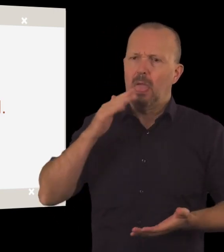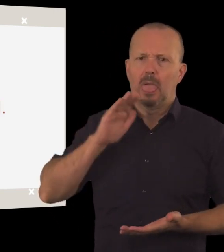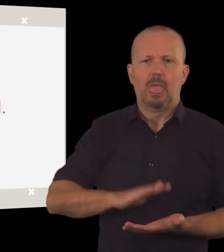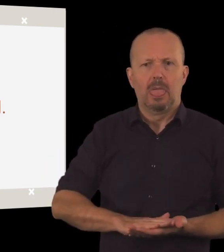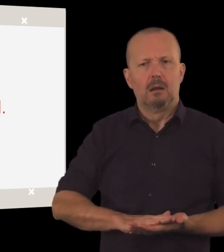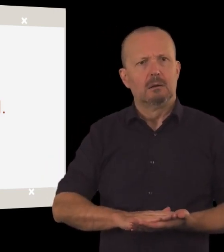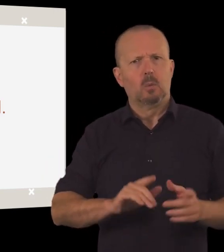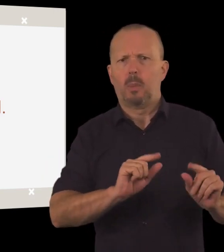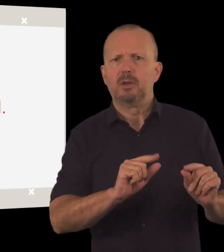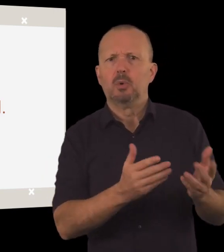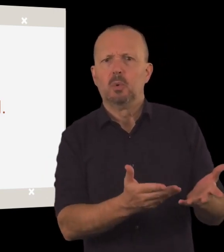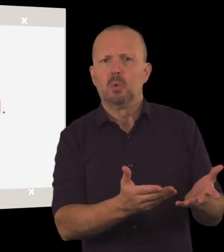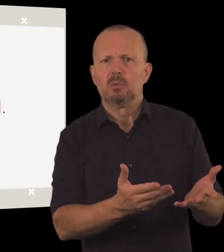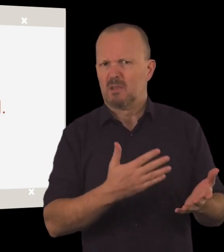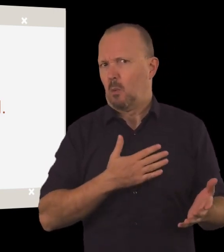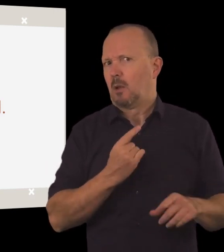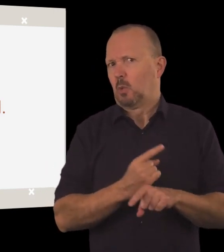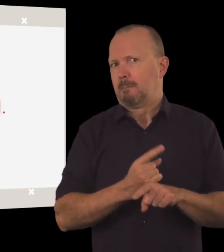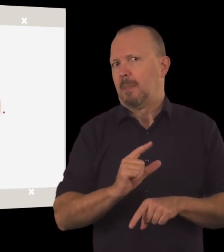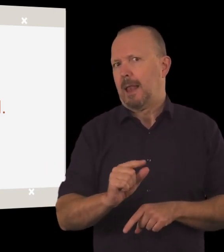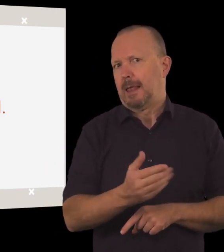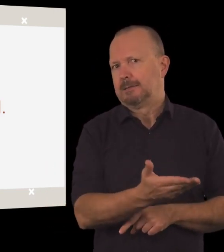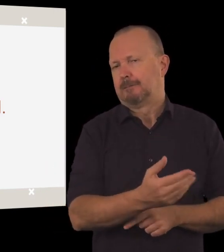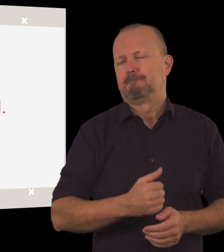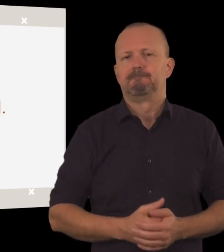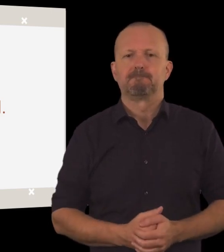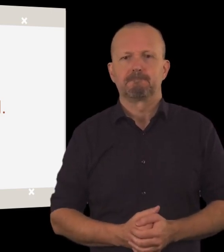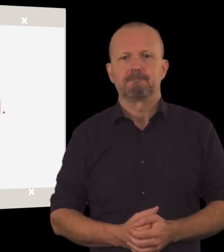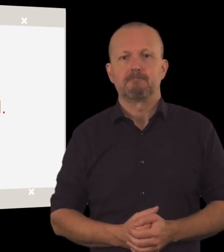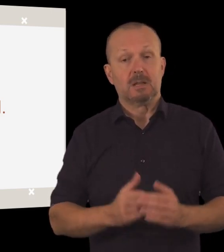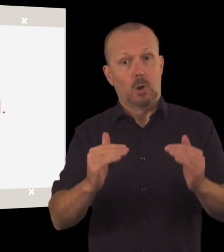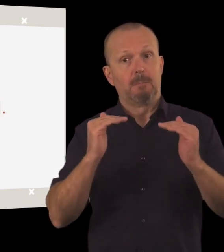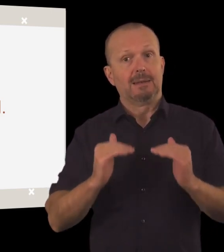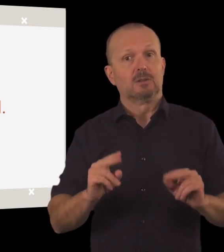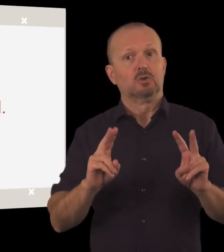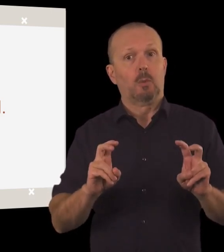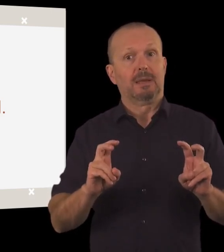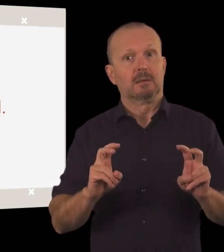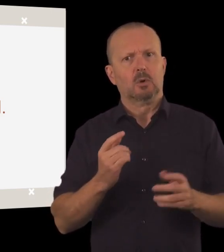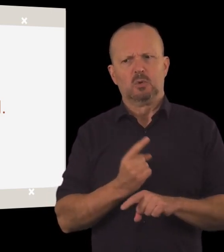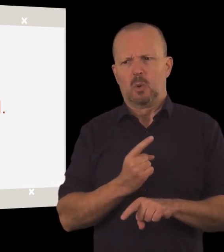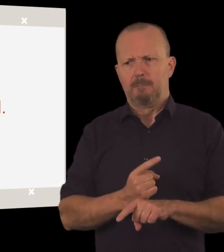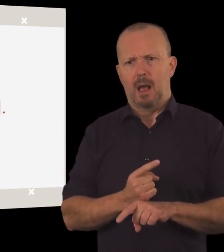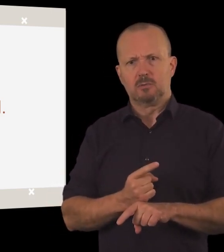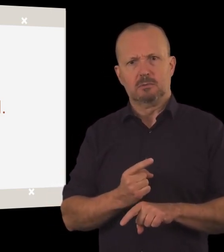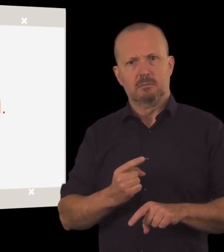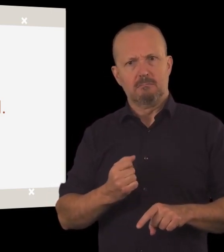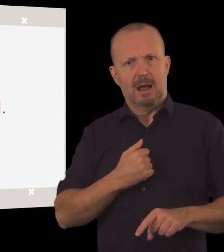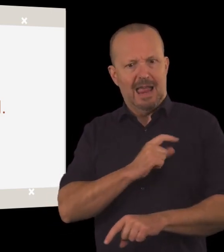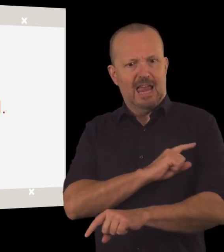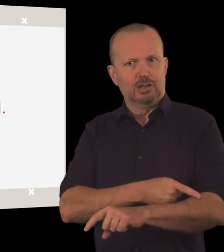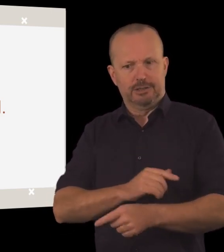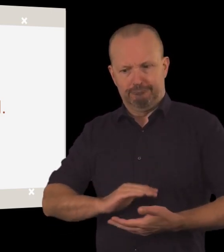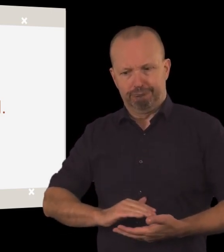being empty, there is a lot that goes into being an effective art worker. To be able to do our jobs and take care